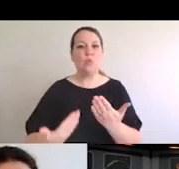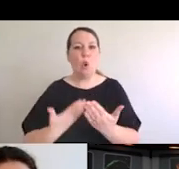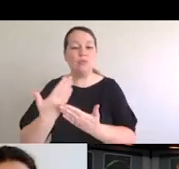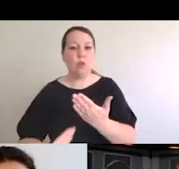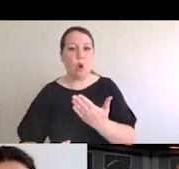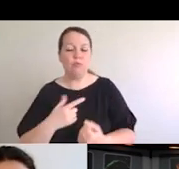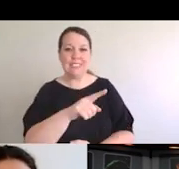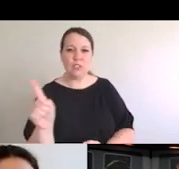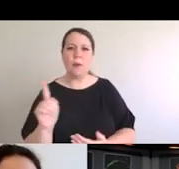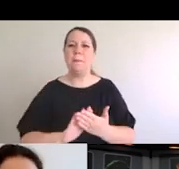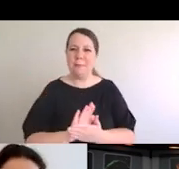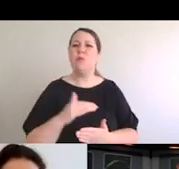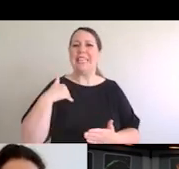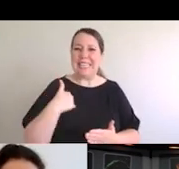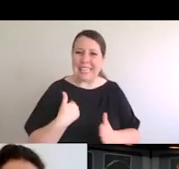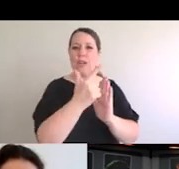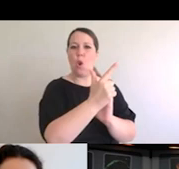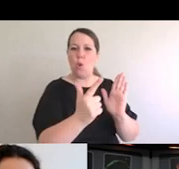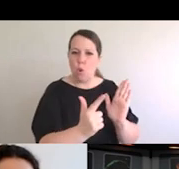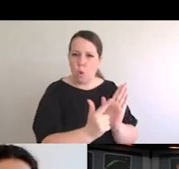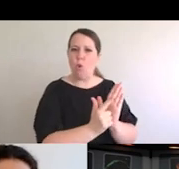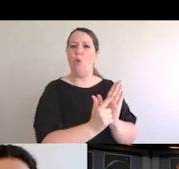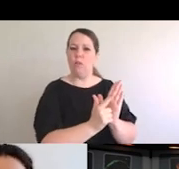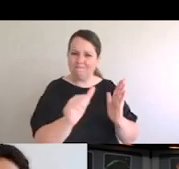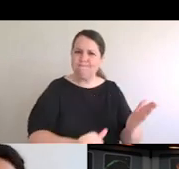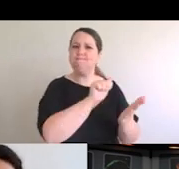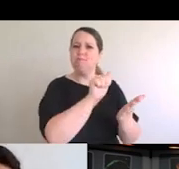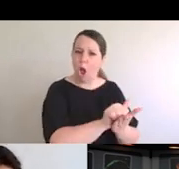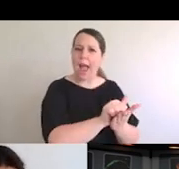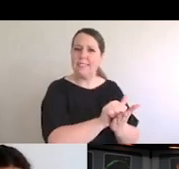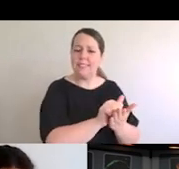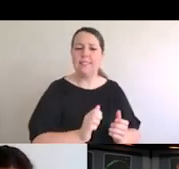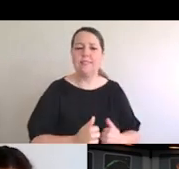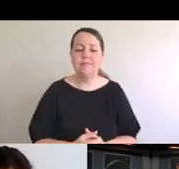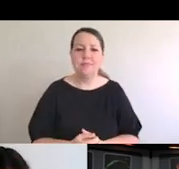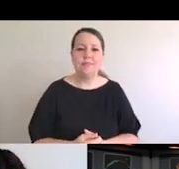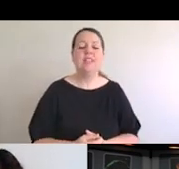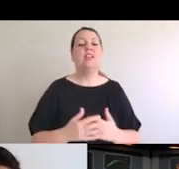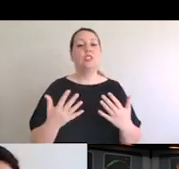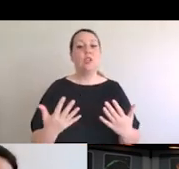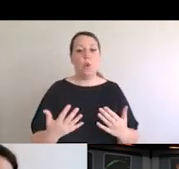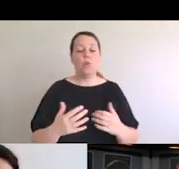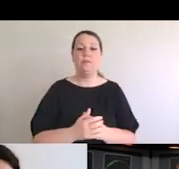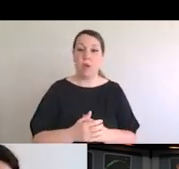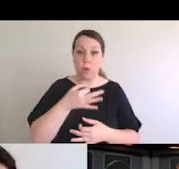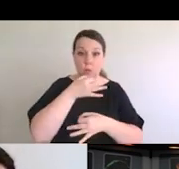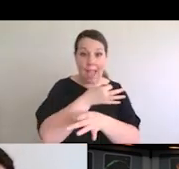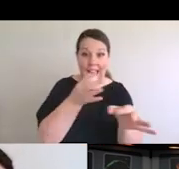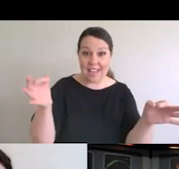And I guess the key question that I would put to you